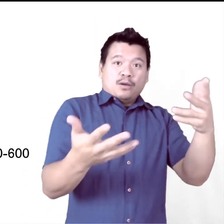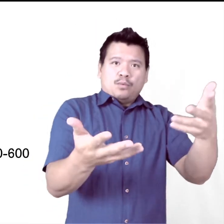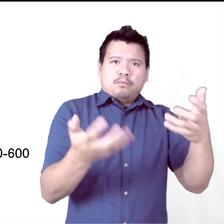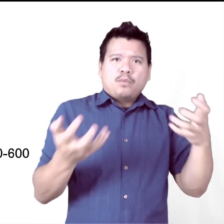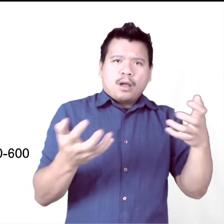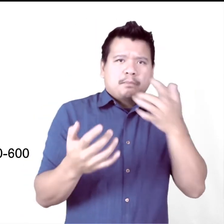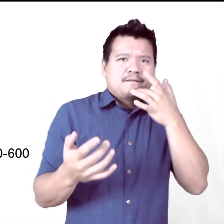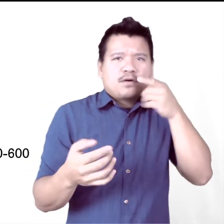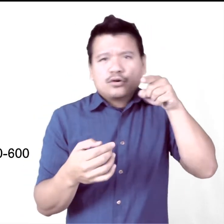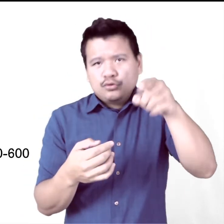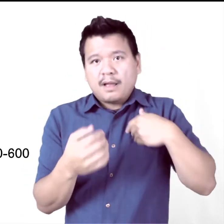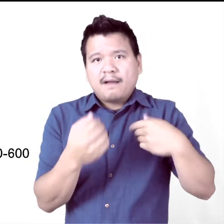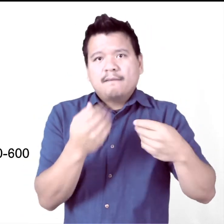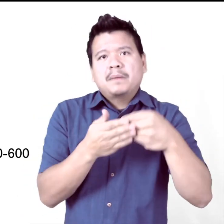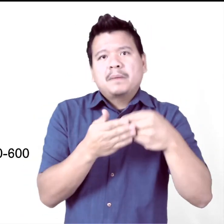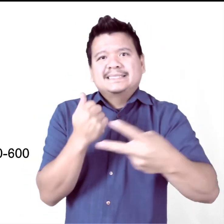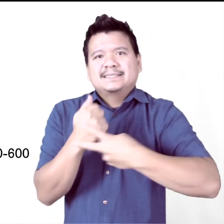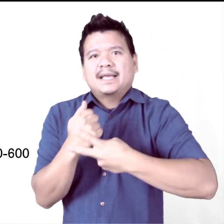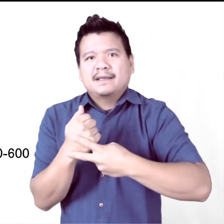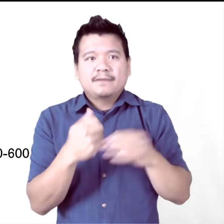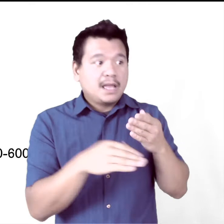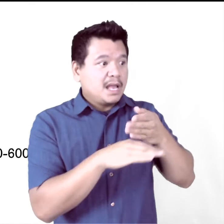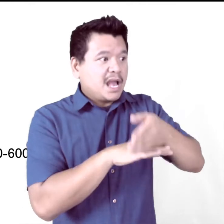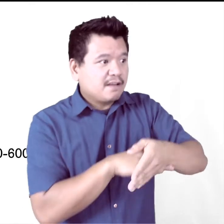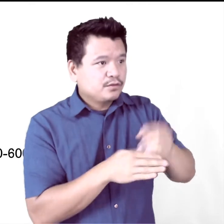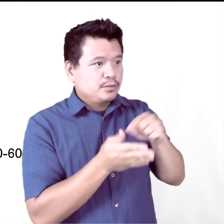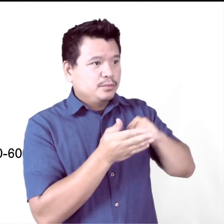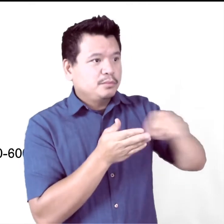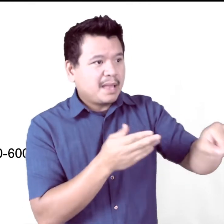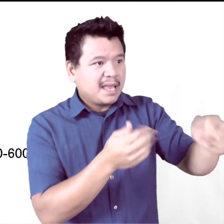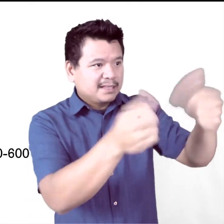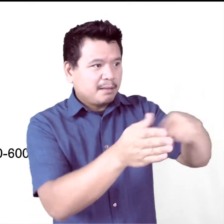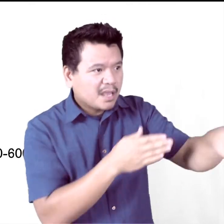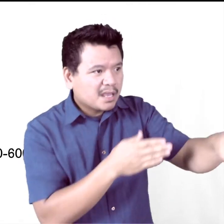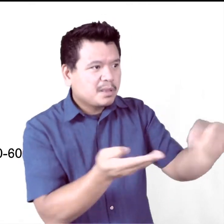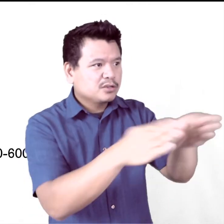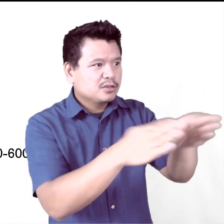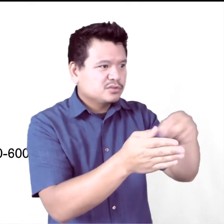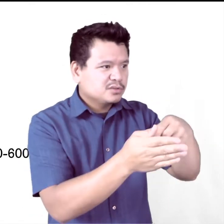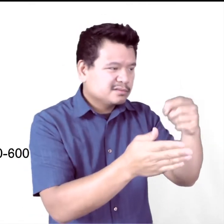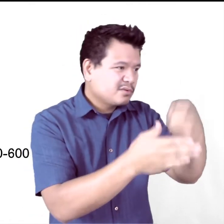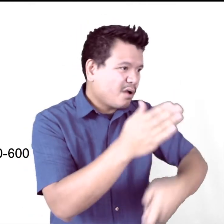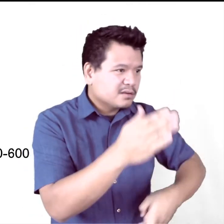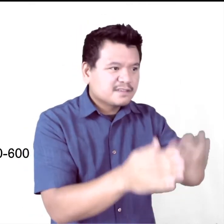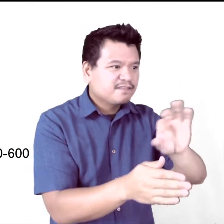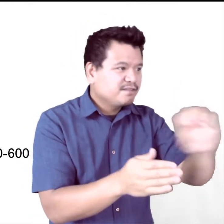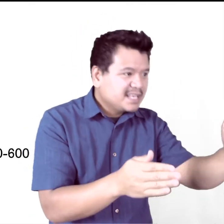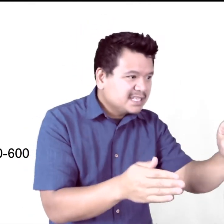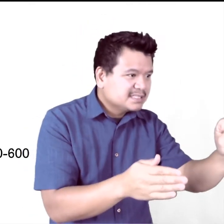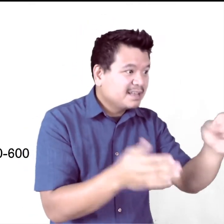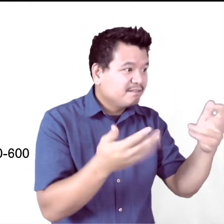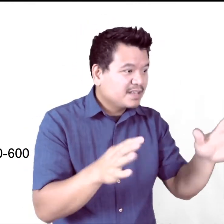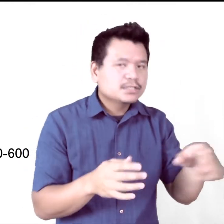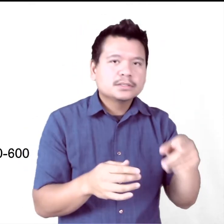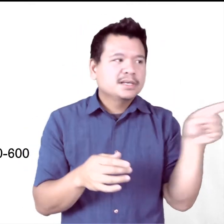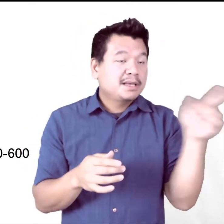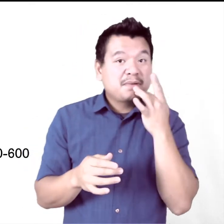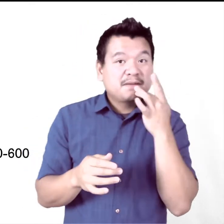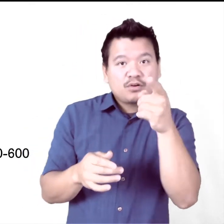rough times, to have some money saved up even after paying down payment, closing costs, and other fees associated